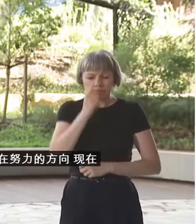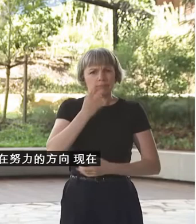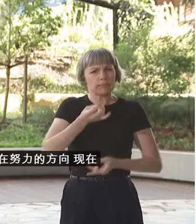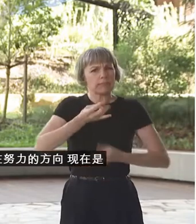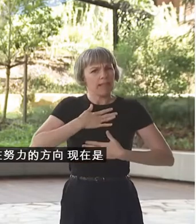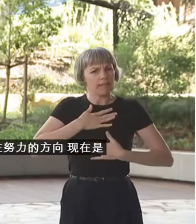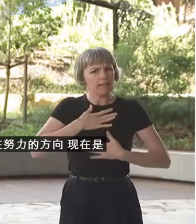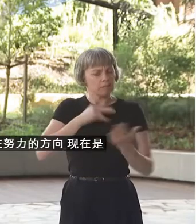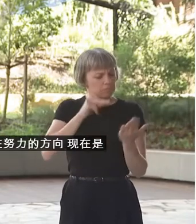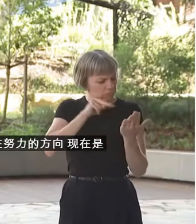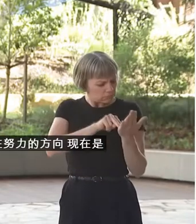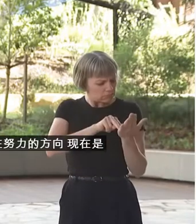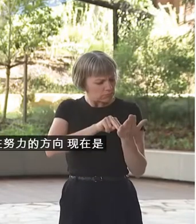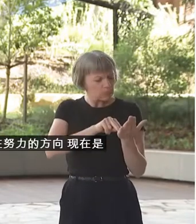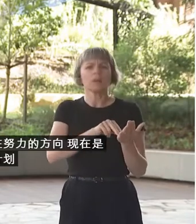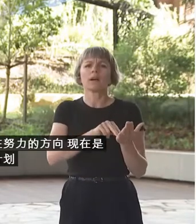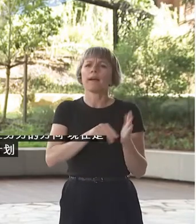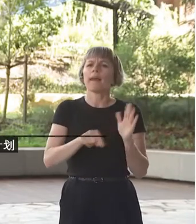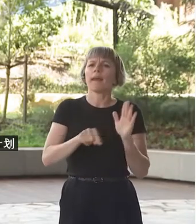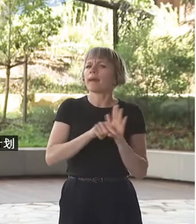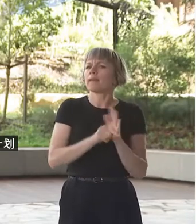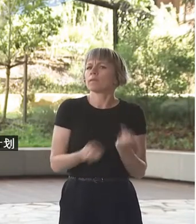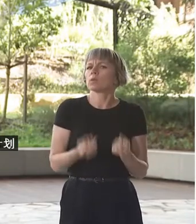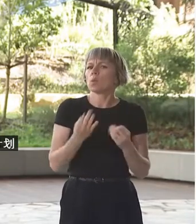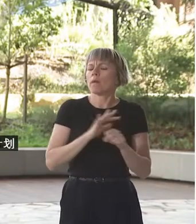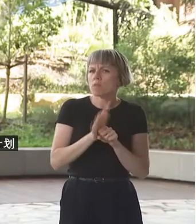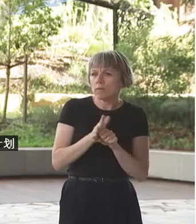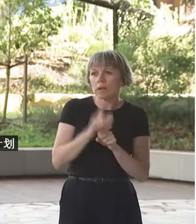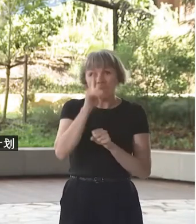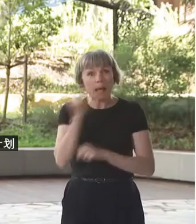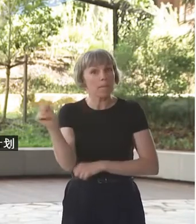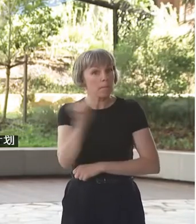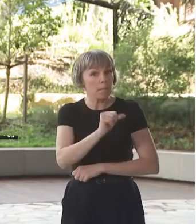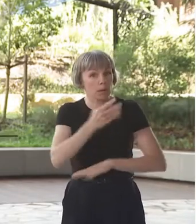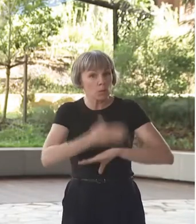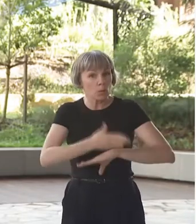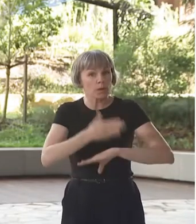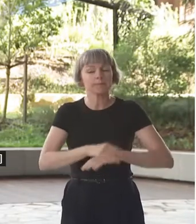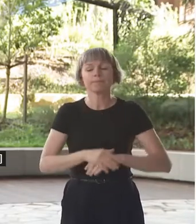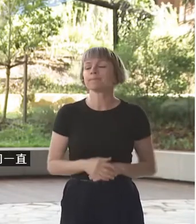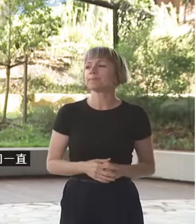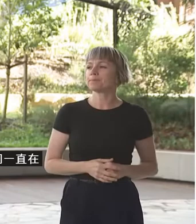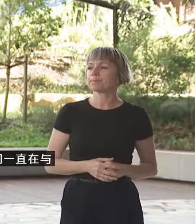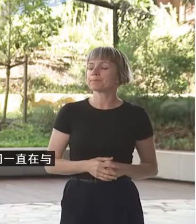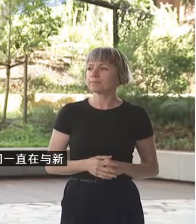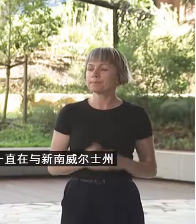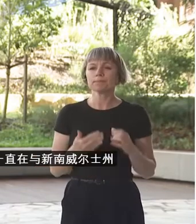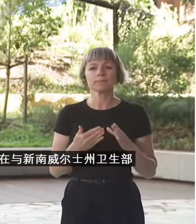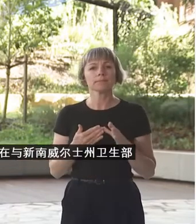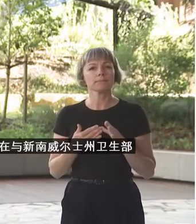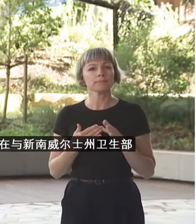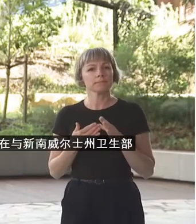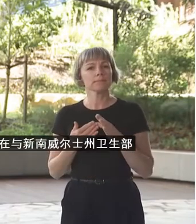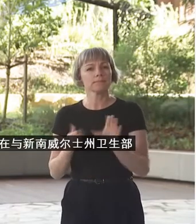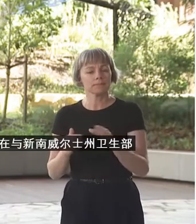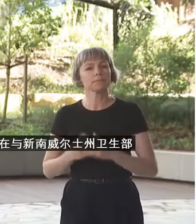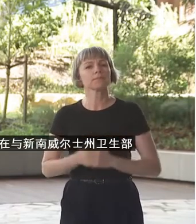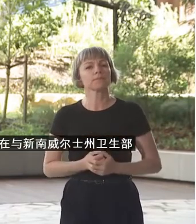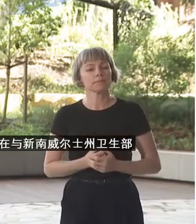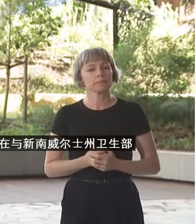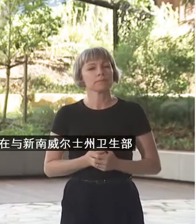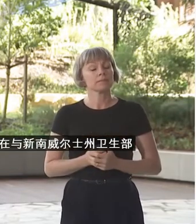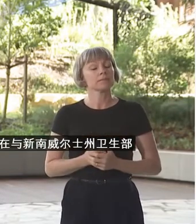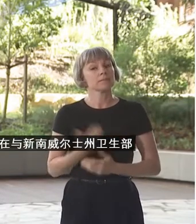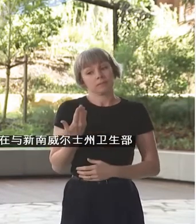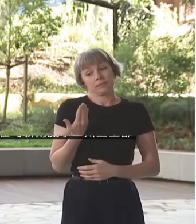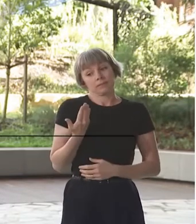on right now is our return to school plan. We've been working on that over the last couple of weeks with New South Wales Health and the Department of